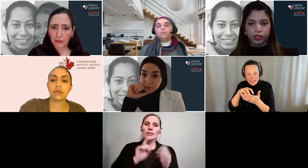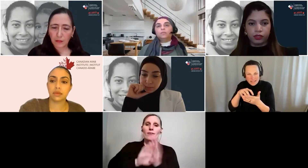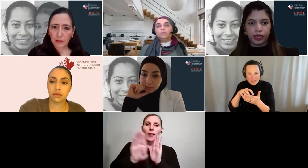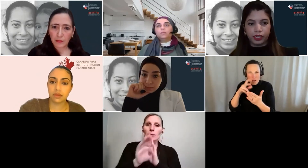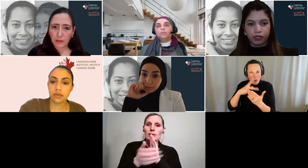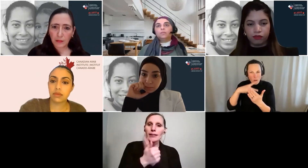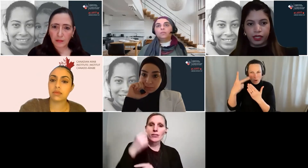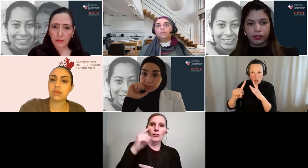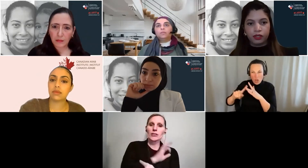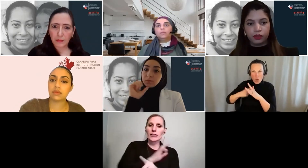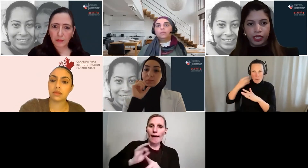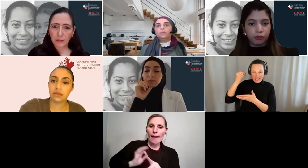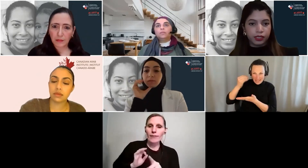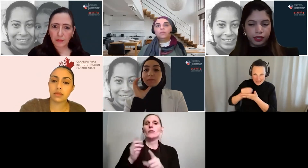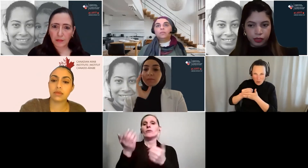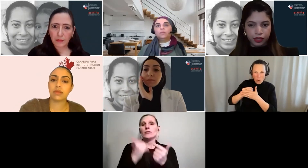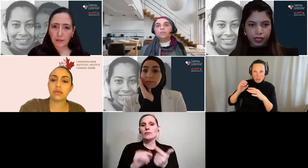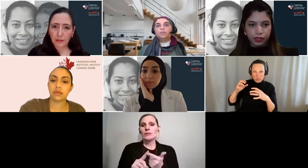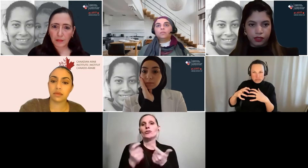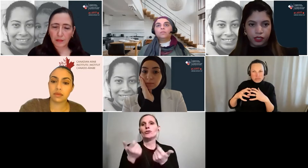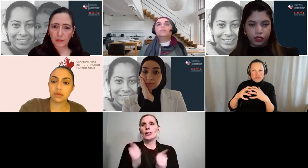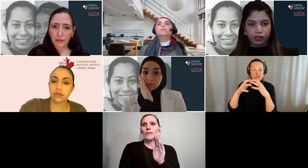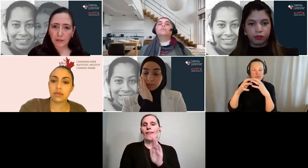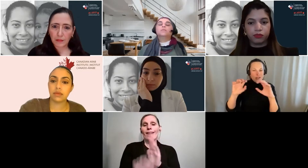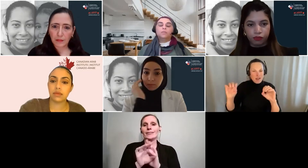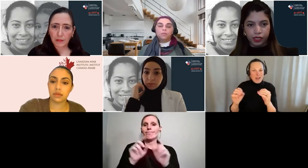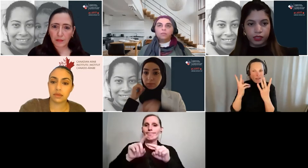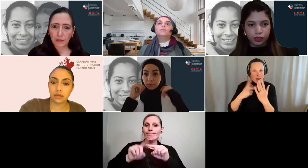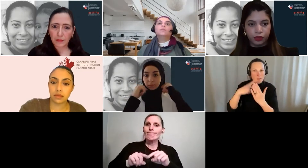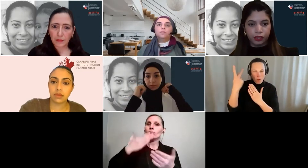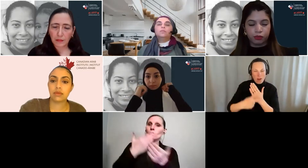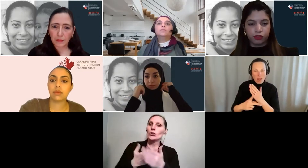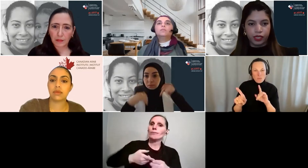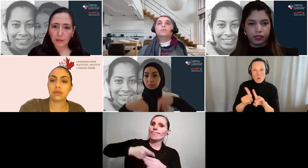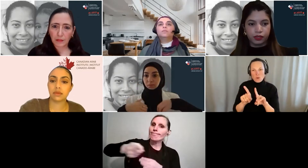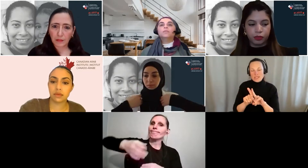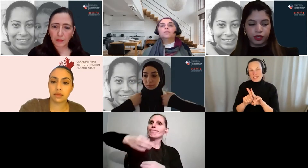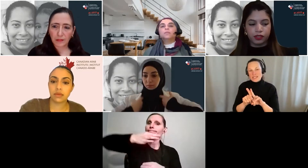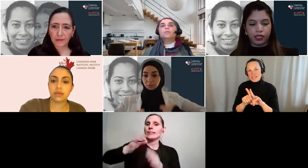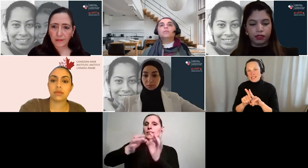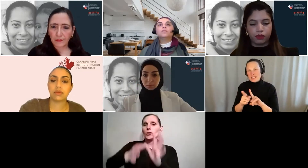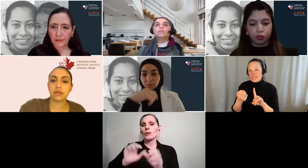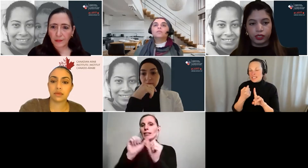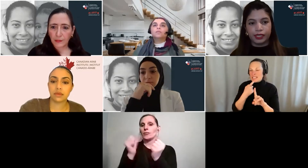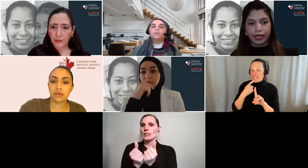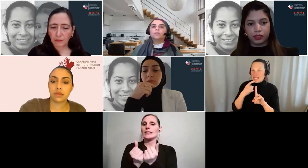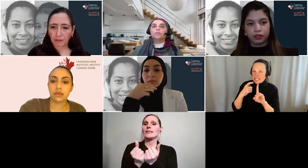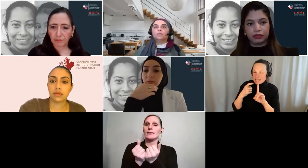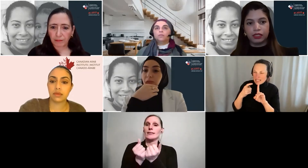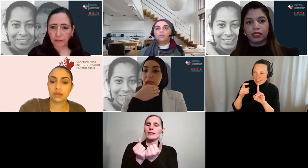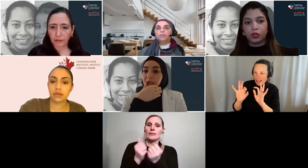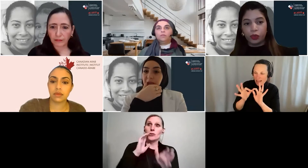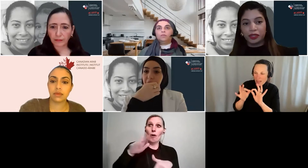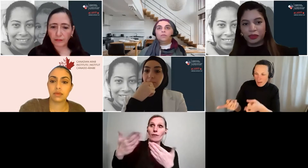We worked on identifying reliable interpreter agencies that are professionally trained to provide interpreters that support a